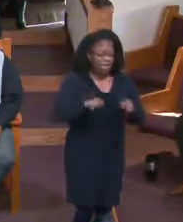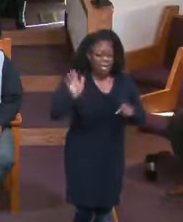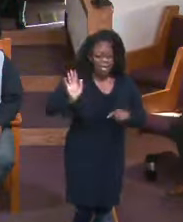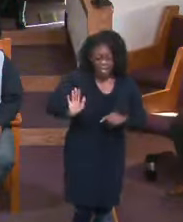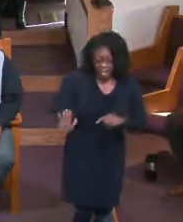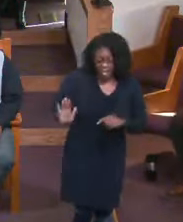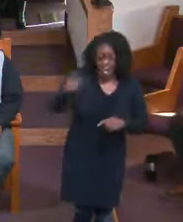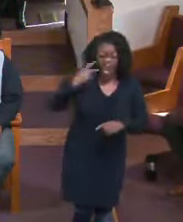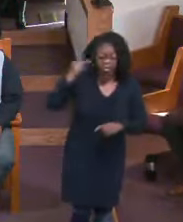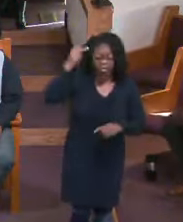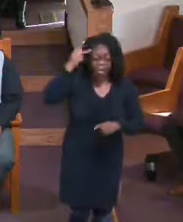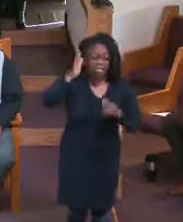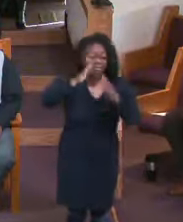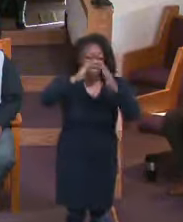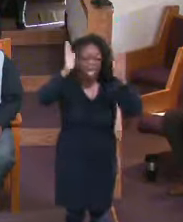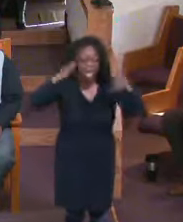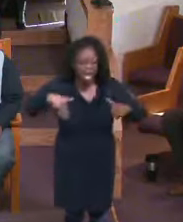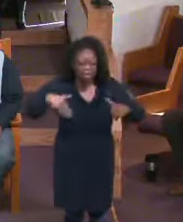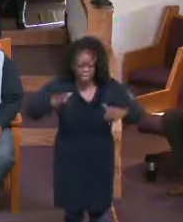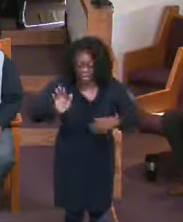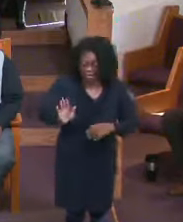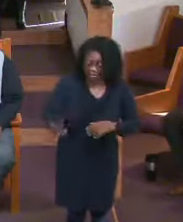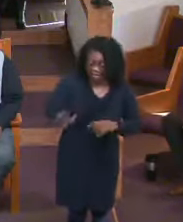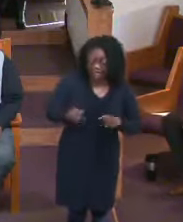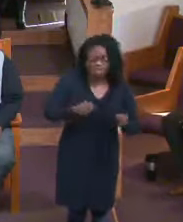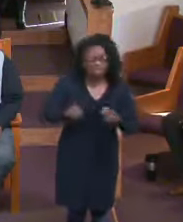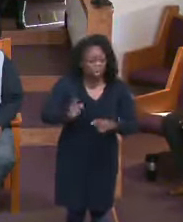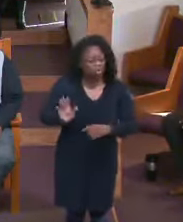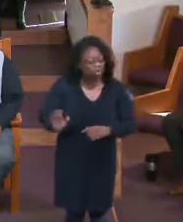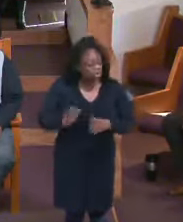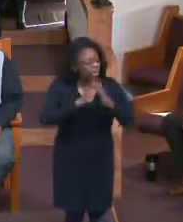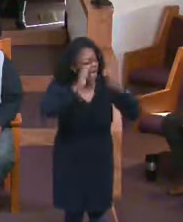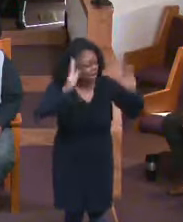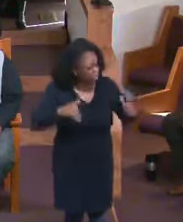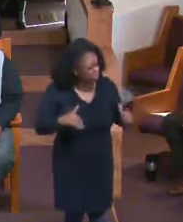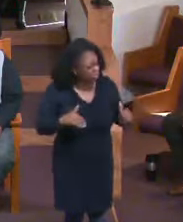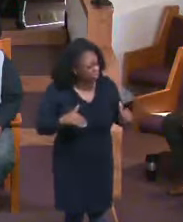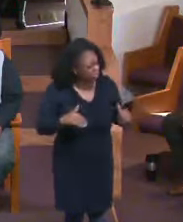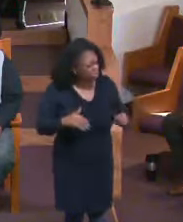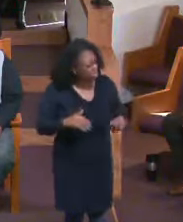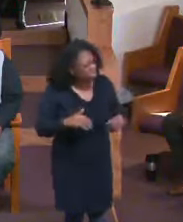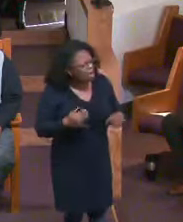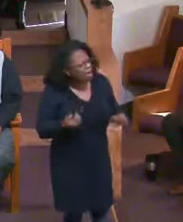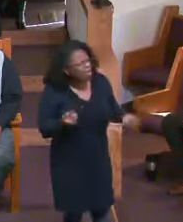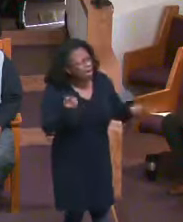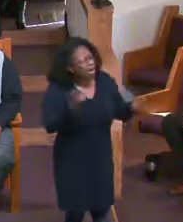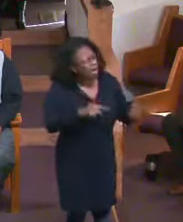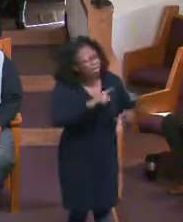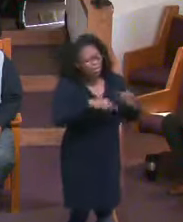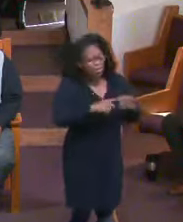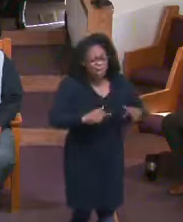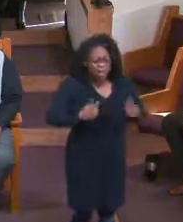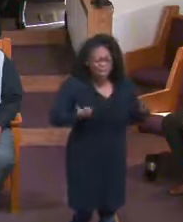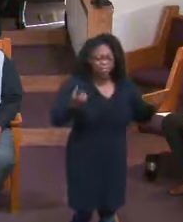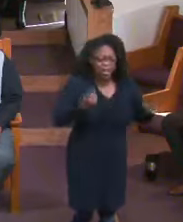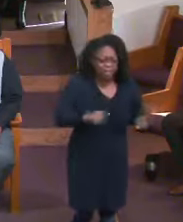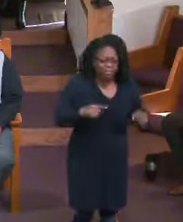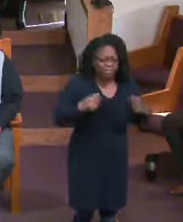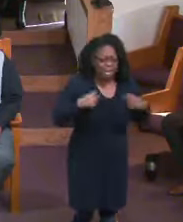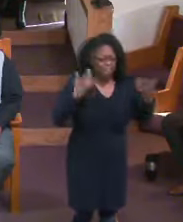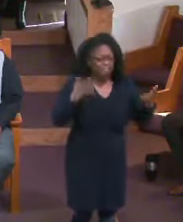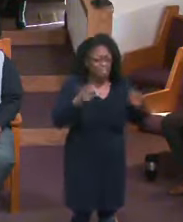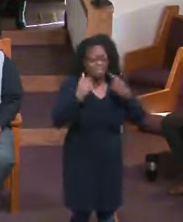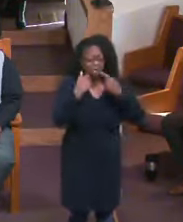house, they controlled their house. Well, what happens when life happens? I have already told